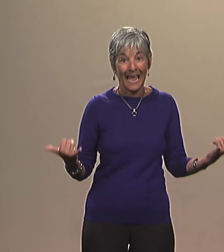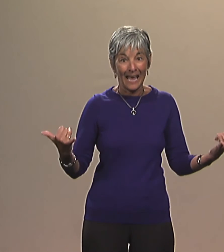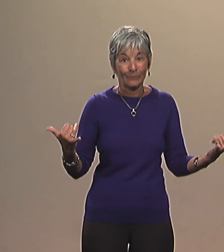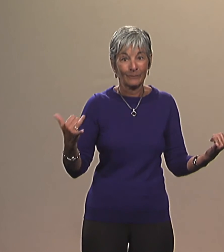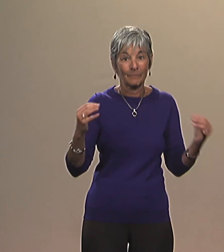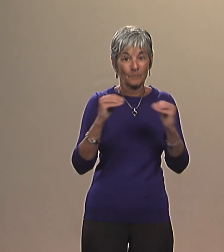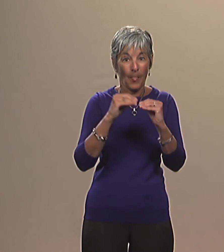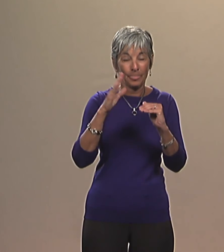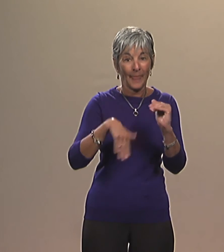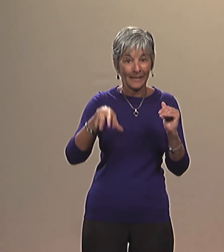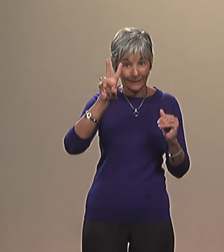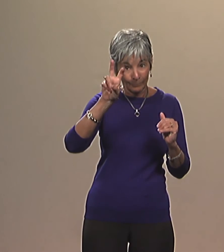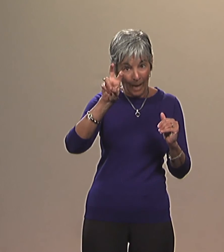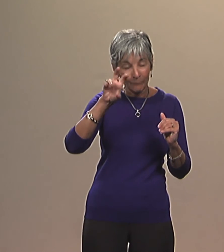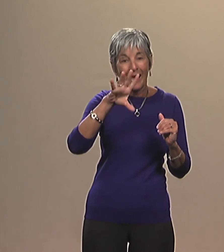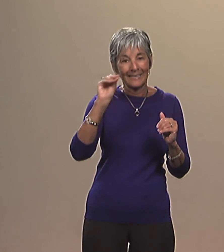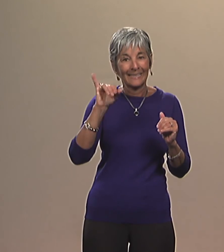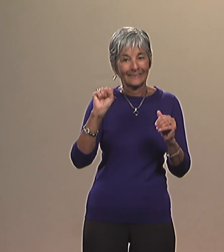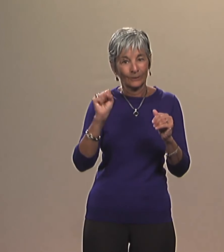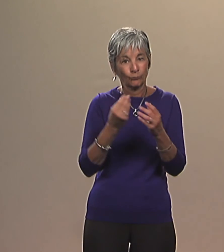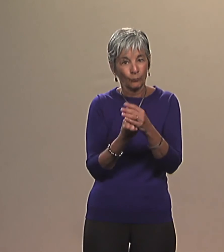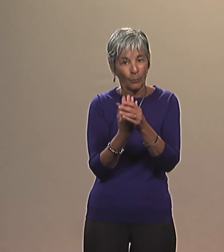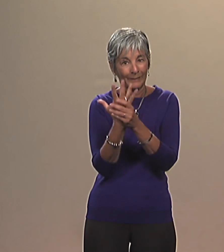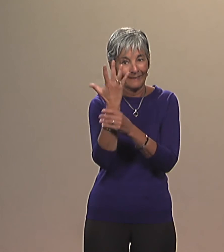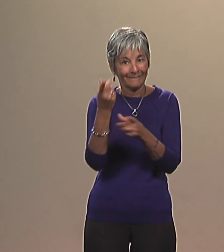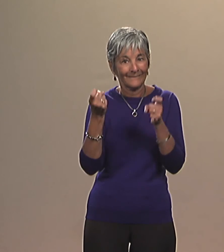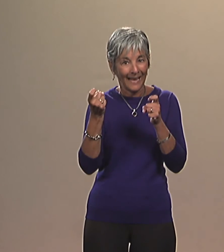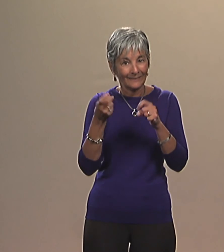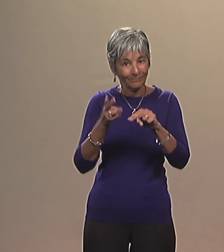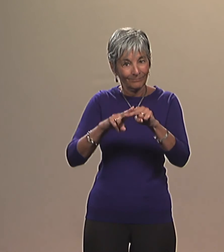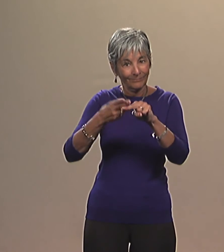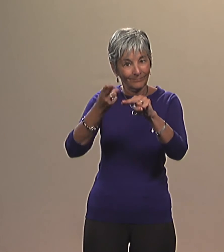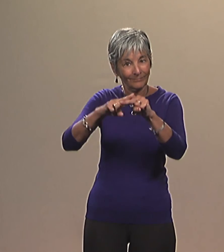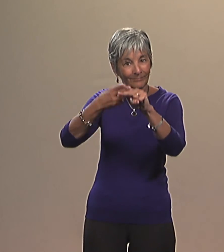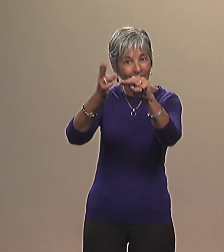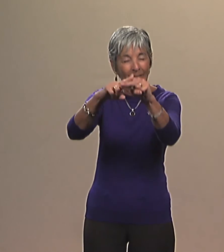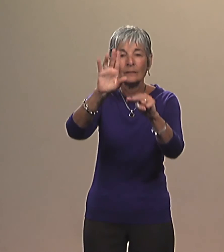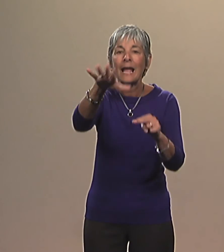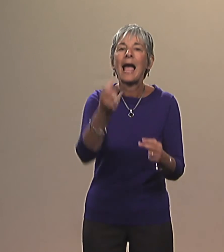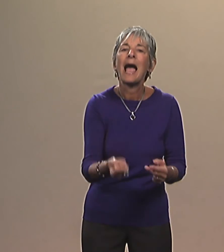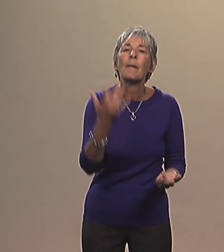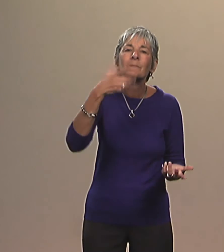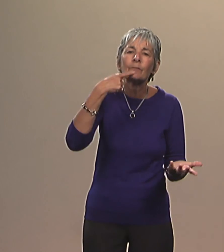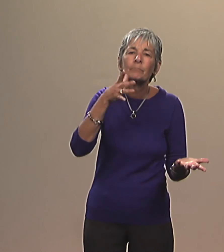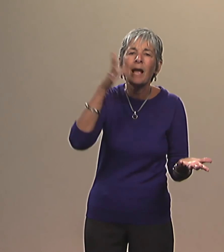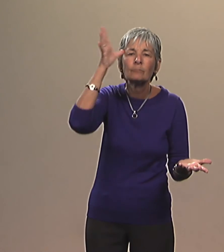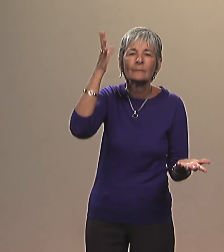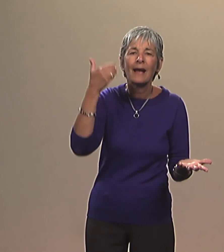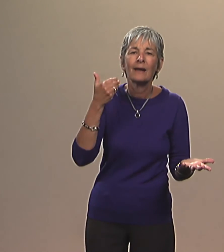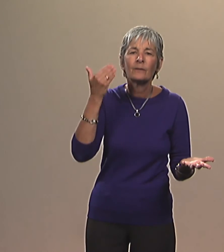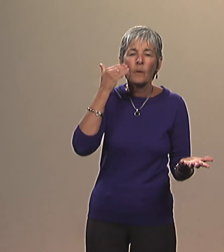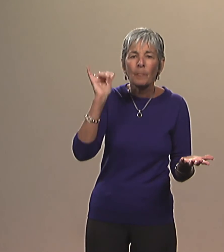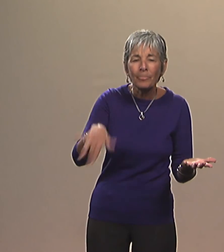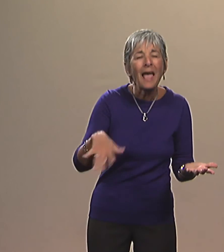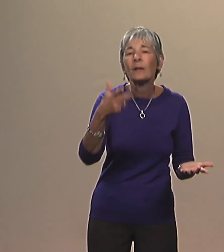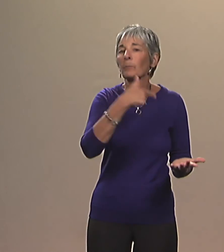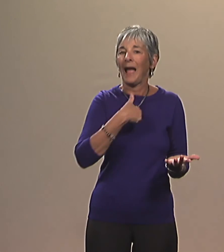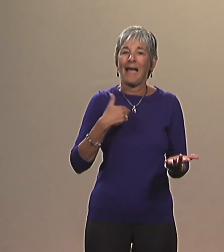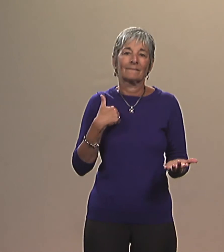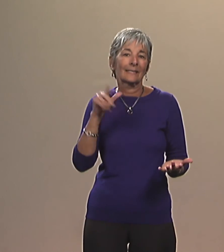Now it's more than 200, and that number is growing rapidly. How many hearing parents know that? We have